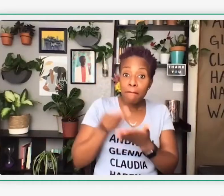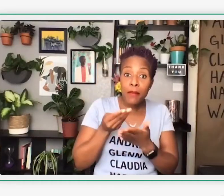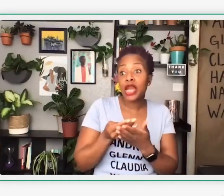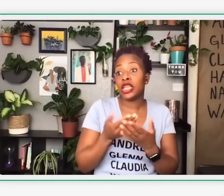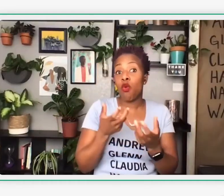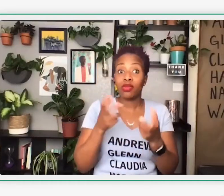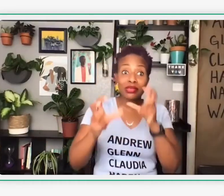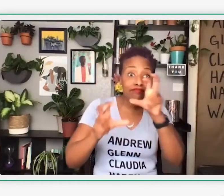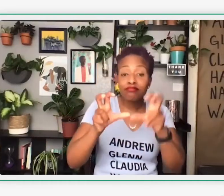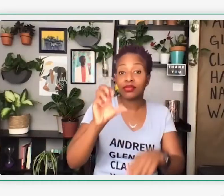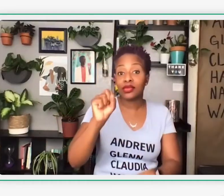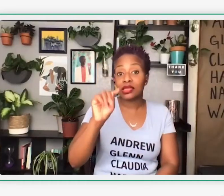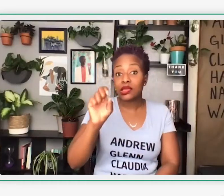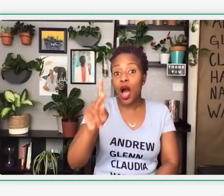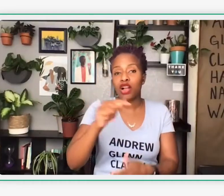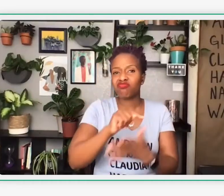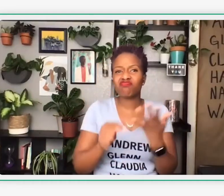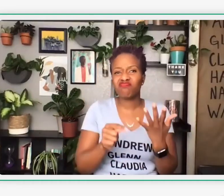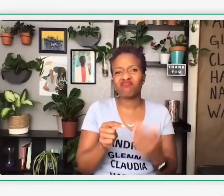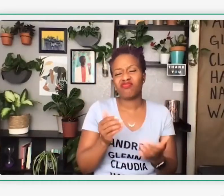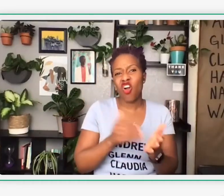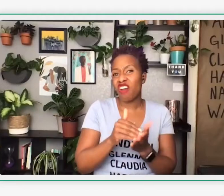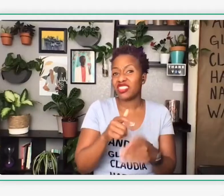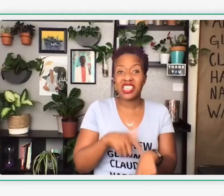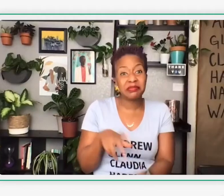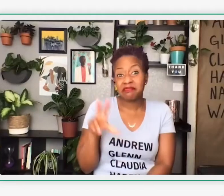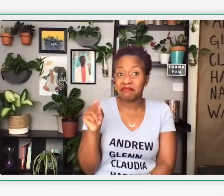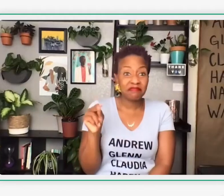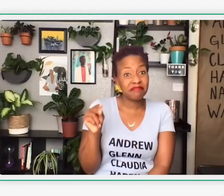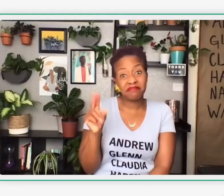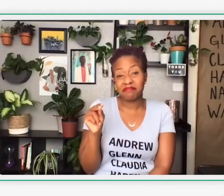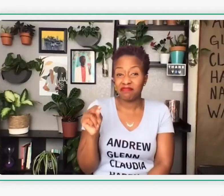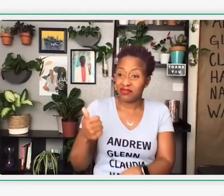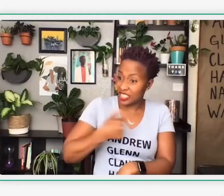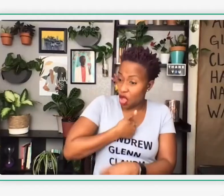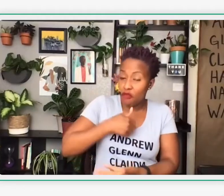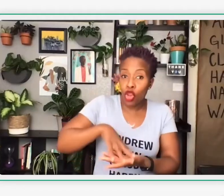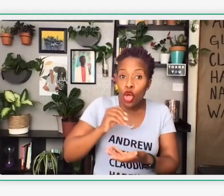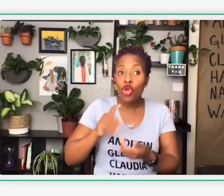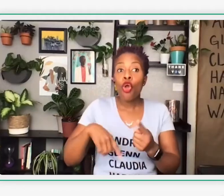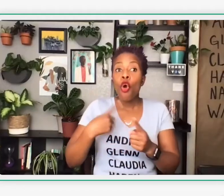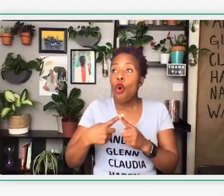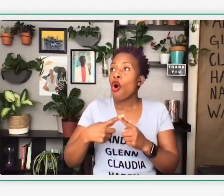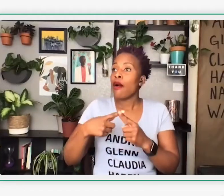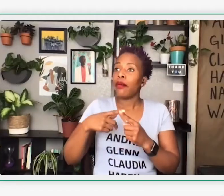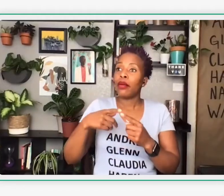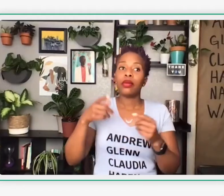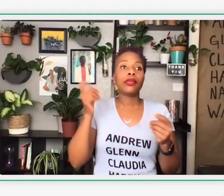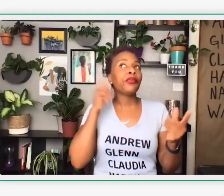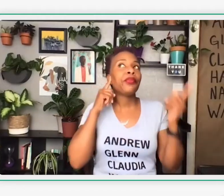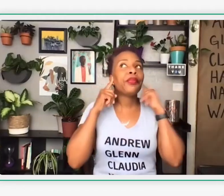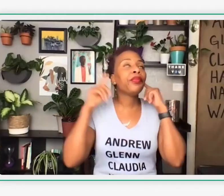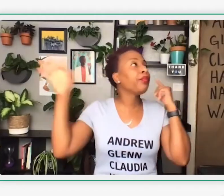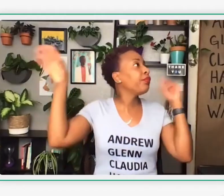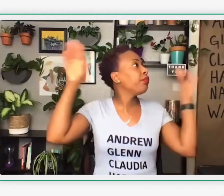did not grow up with the literacy or the knowledge to manage their finances. They didn't have any literacy or knowledge